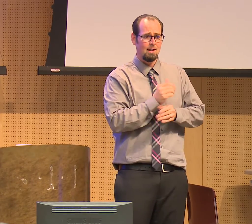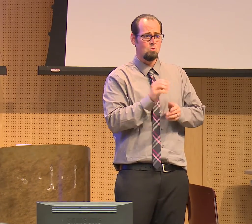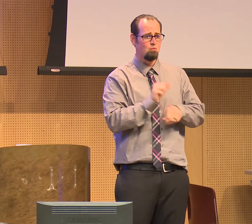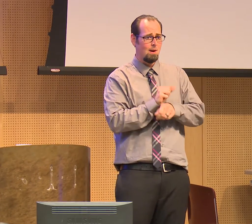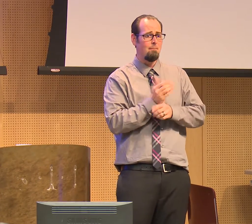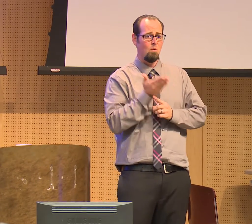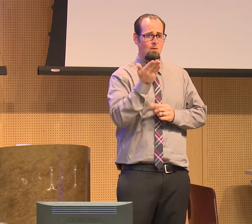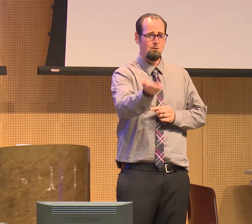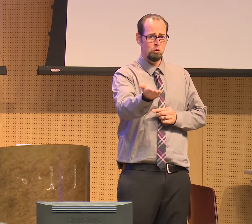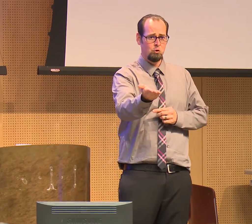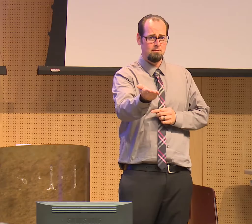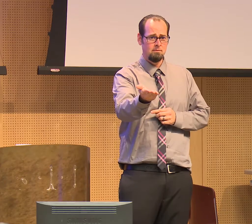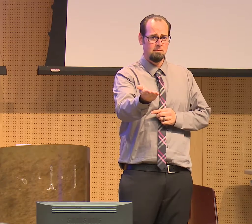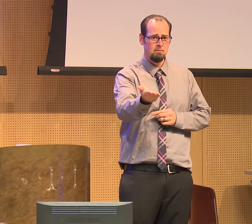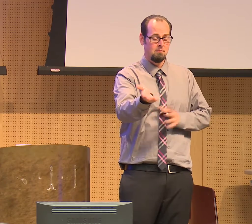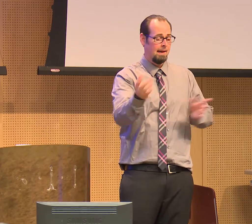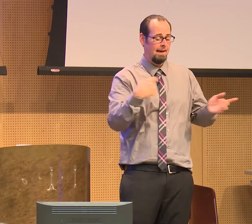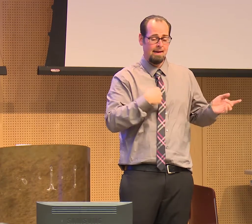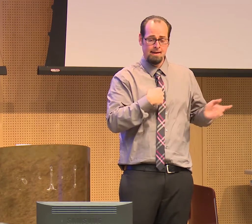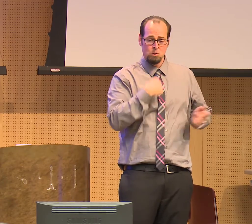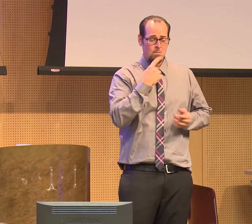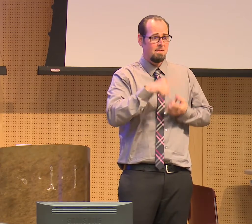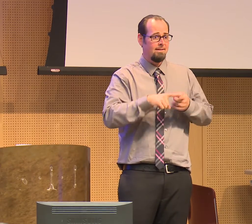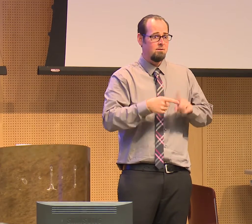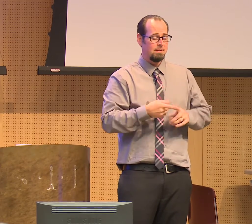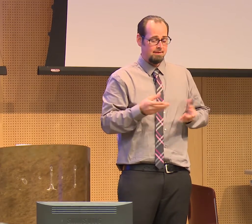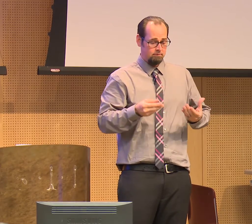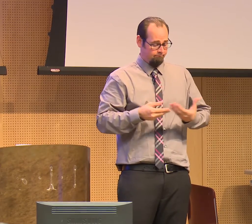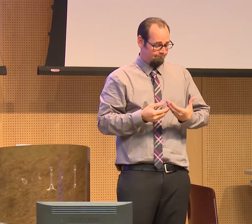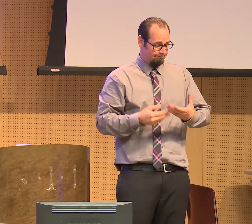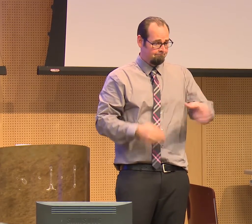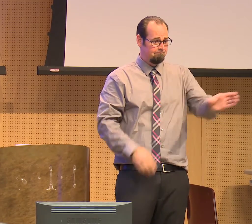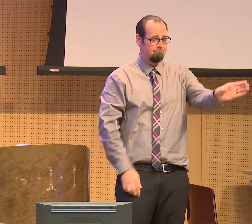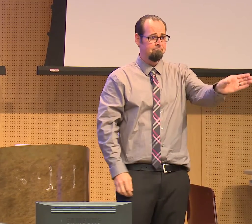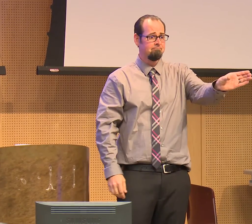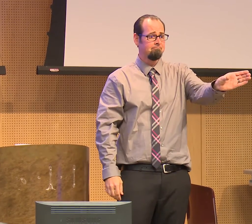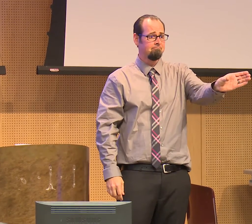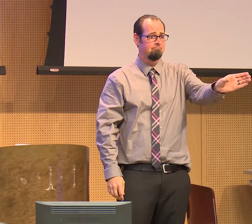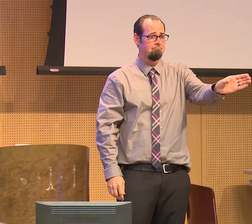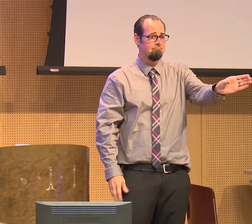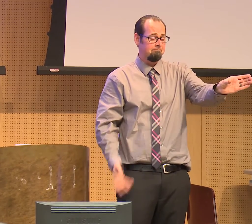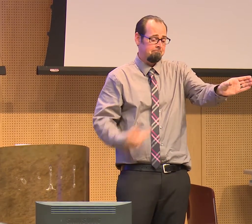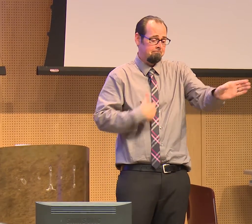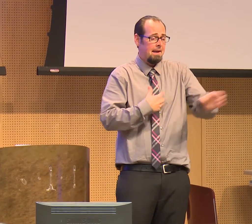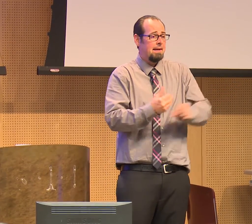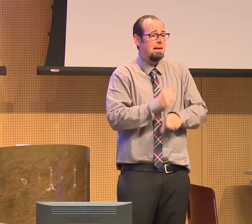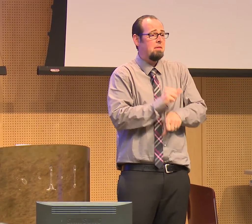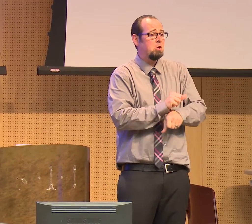It turned out to be a real job offer. I showed my friends that I was offered the job.